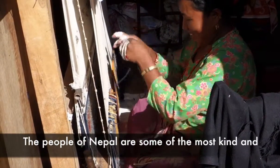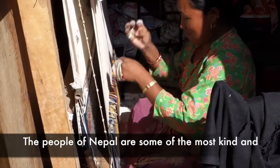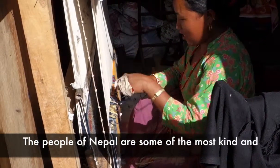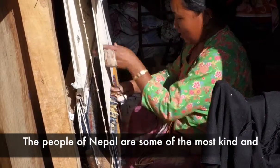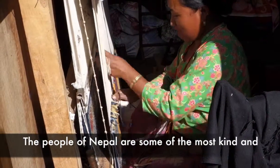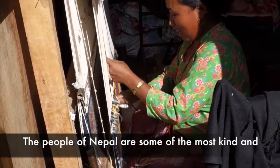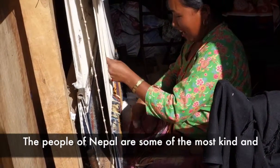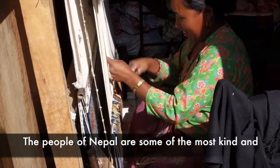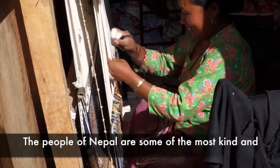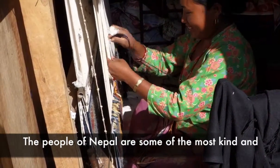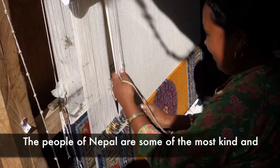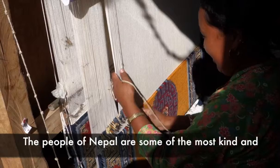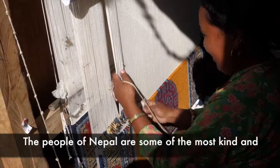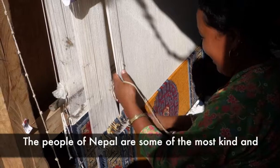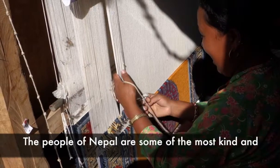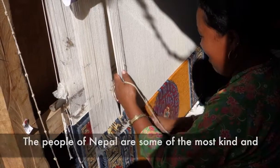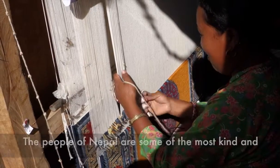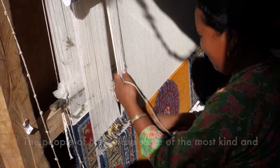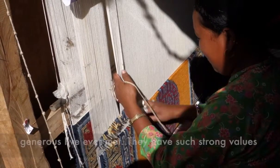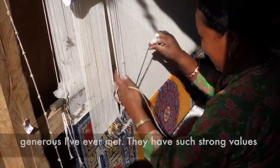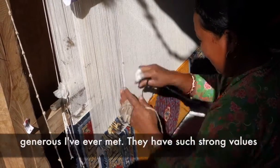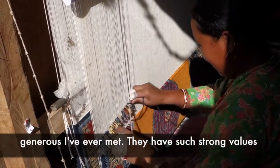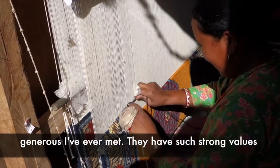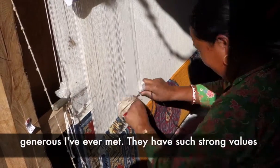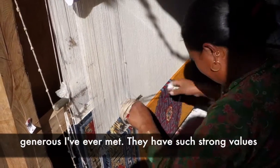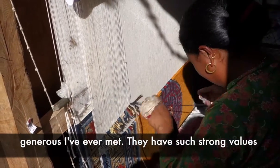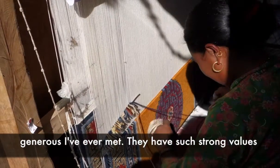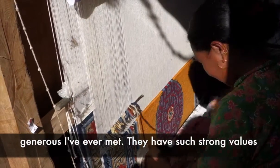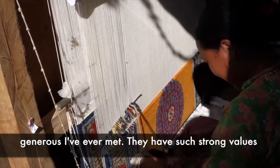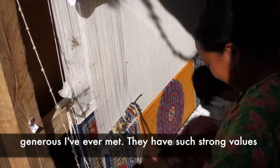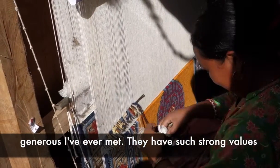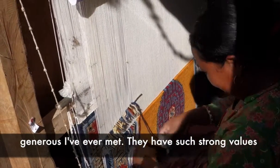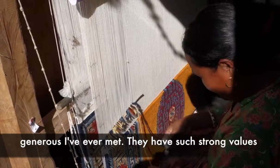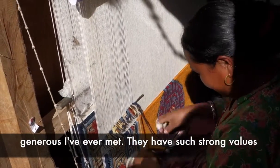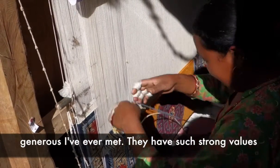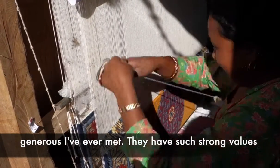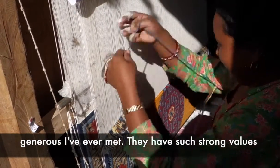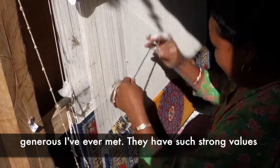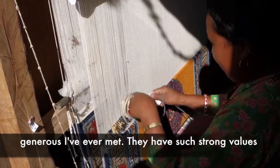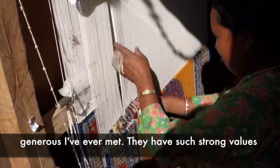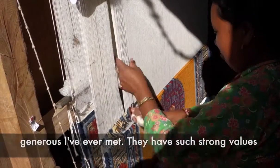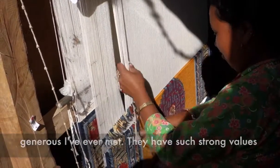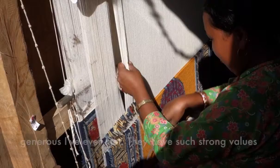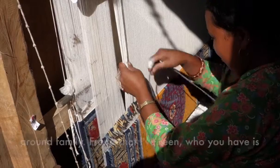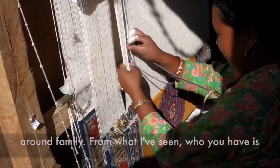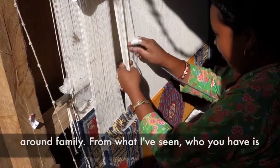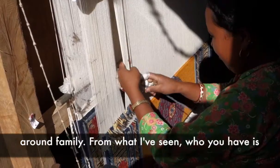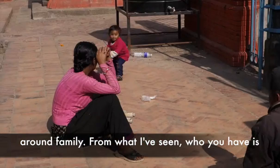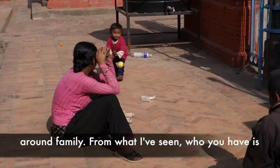The people of Nepal are some of the most kind and generous I've ever met. They have such strong values around family. From what I've